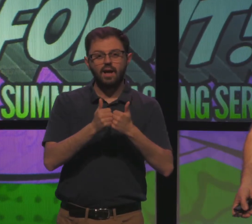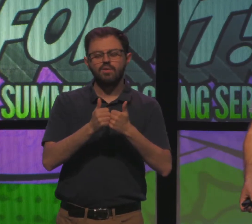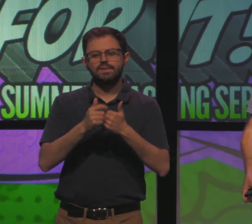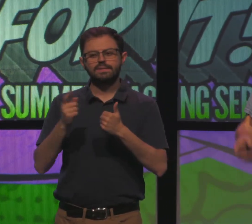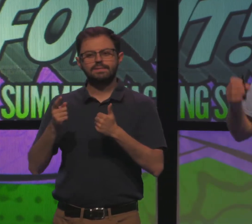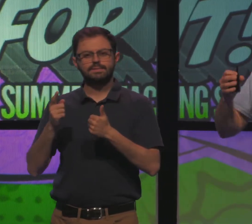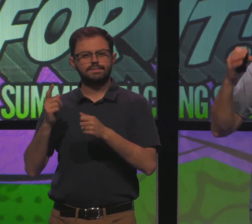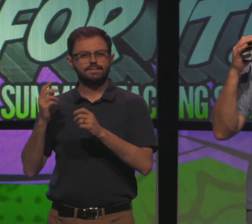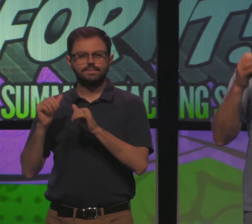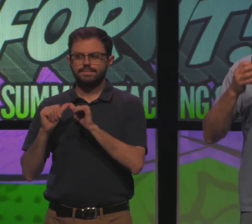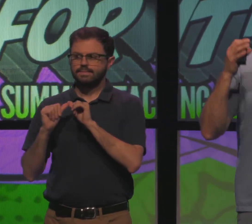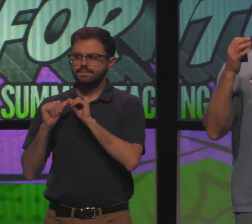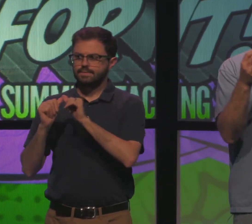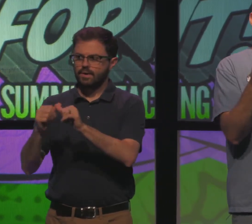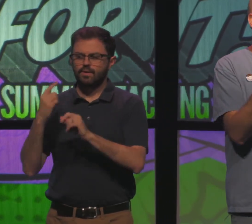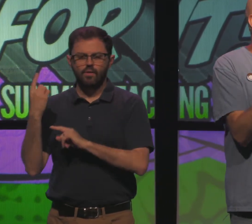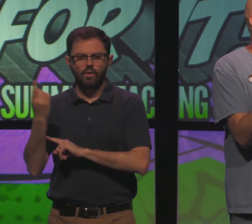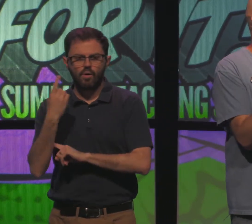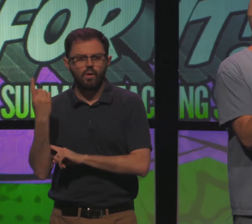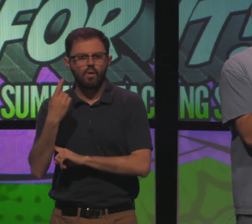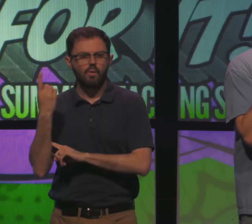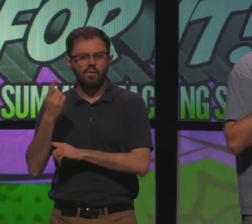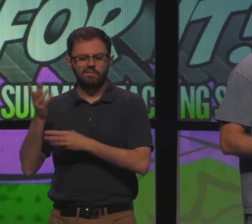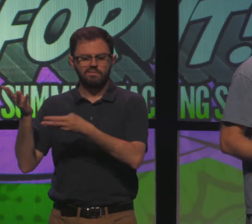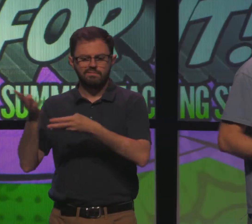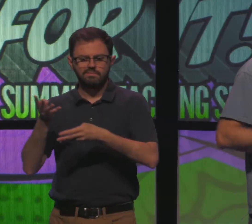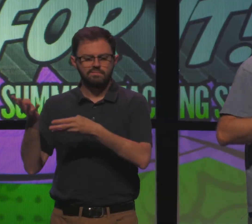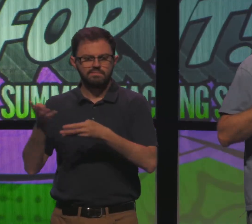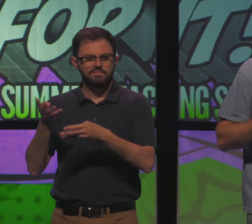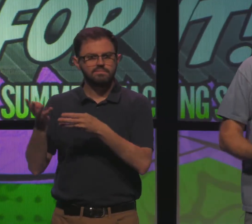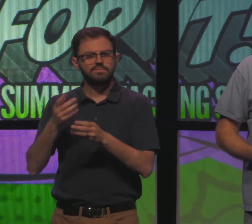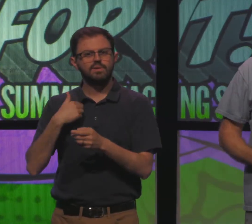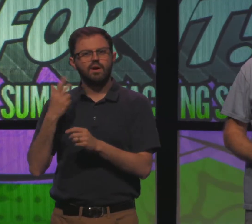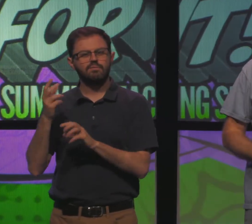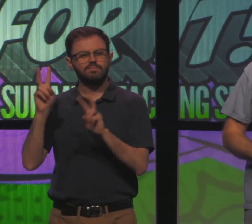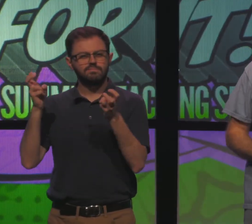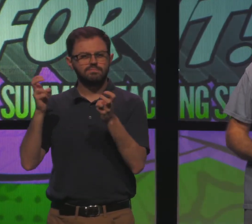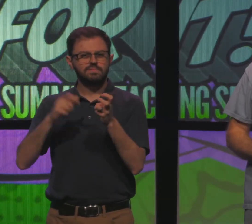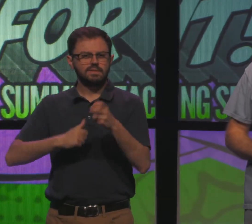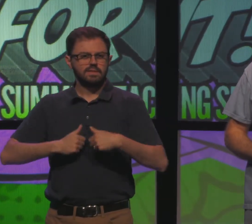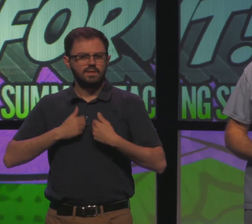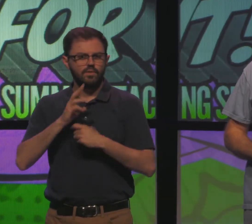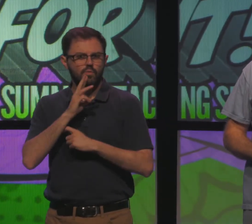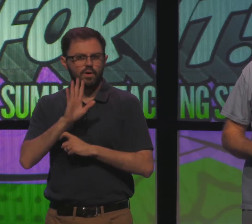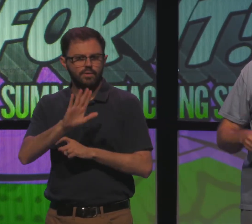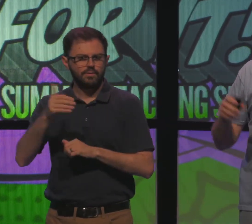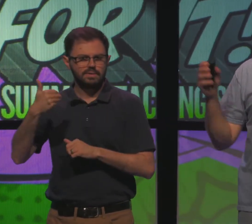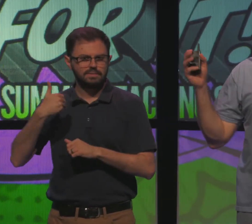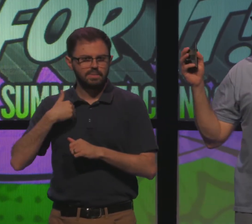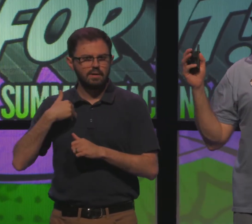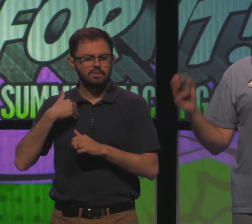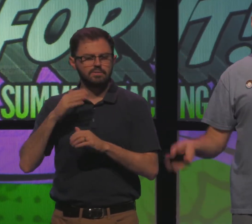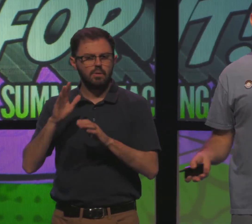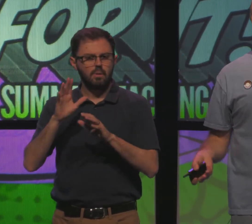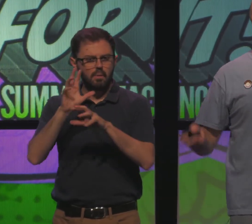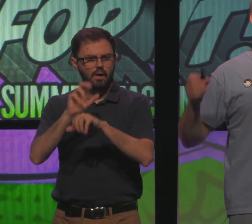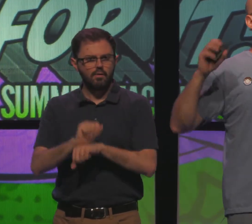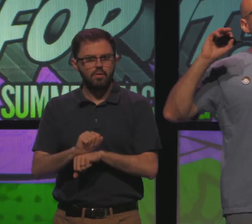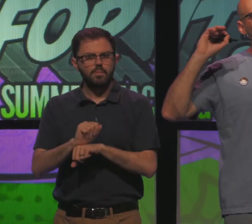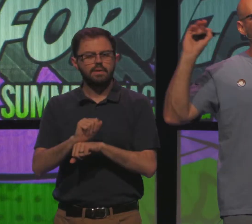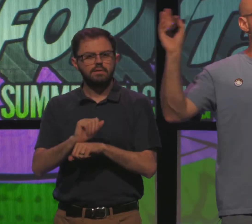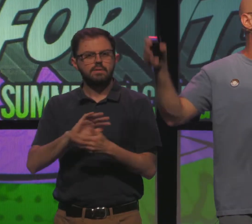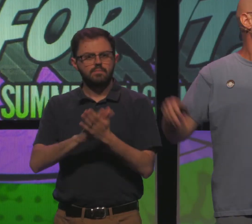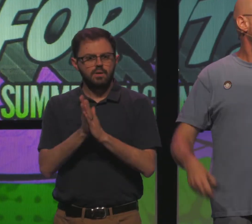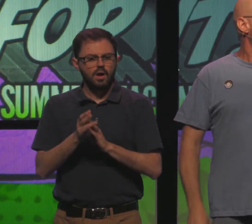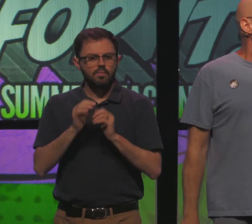water. And that will keep your spiritual ecosystem vibrant and alive. So as we pause today before